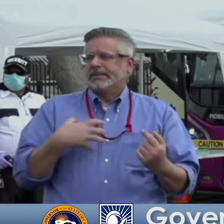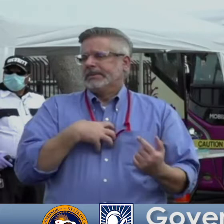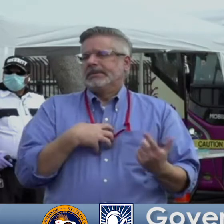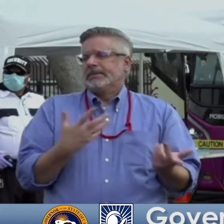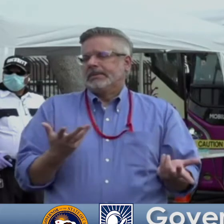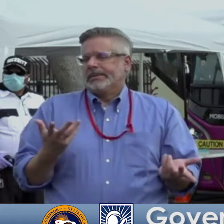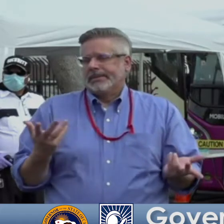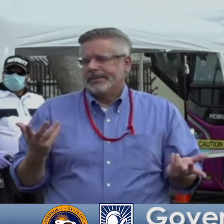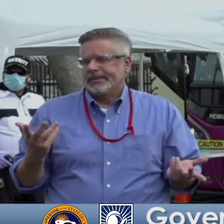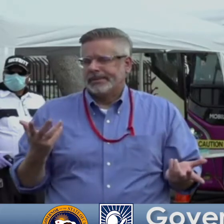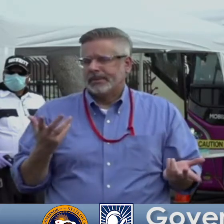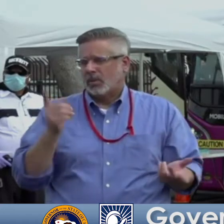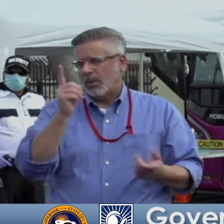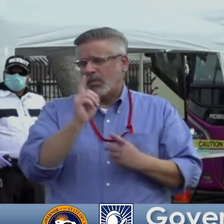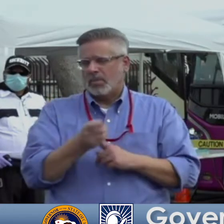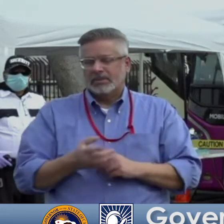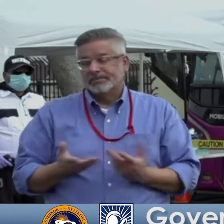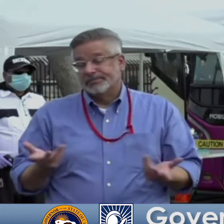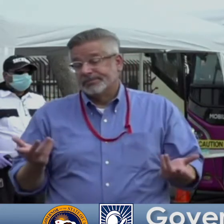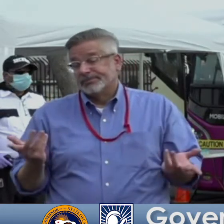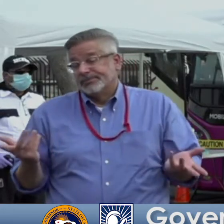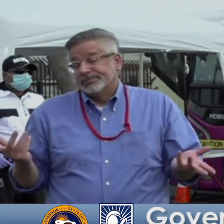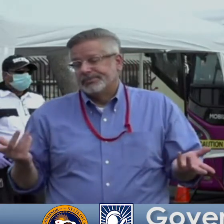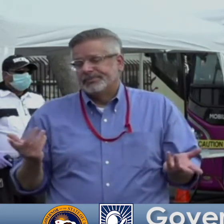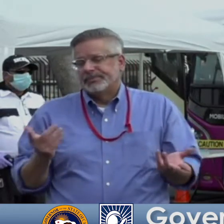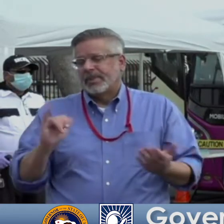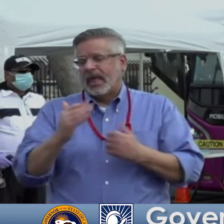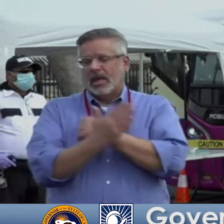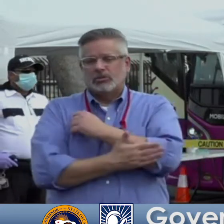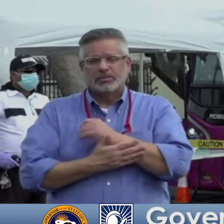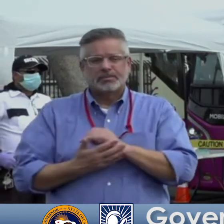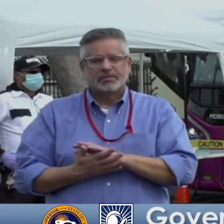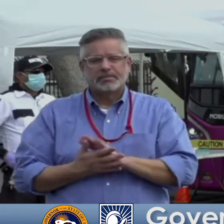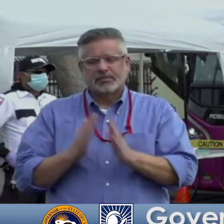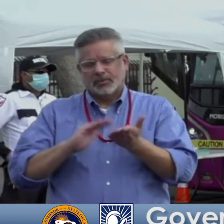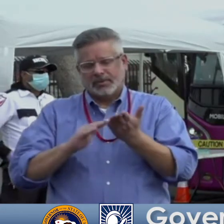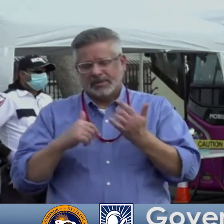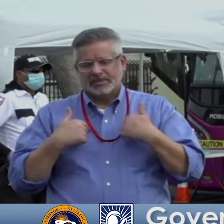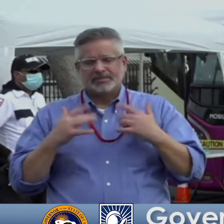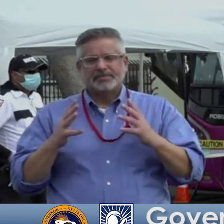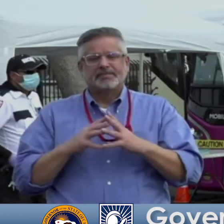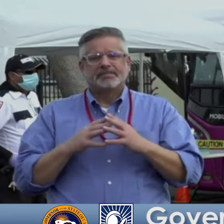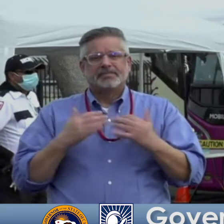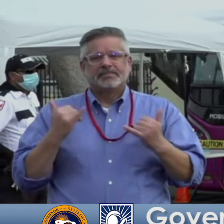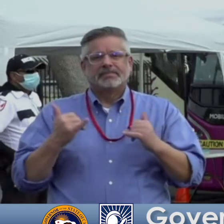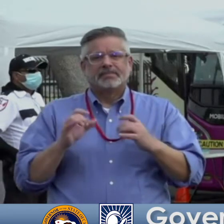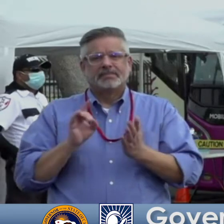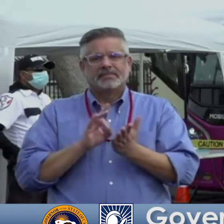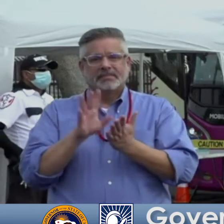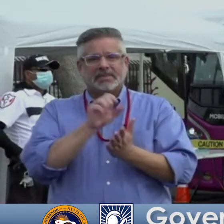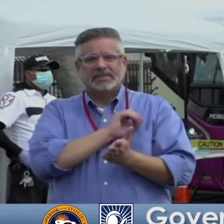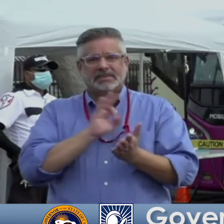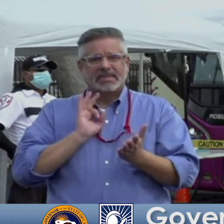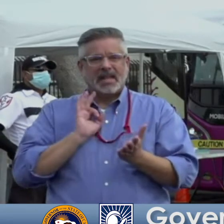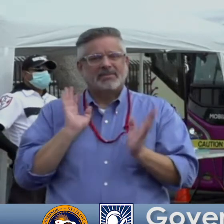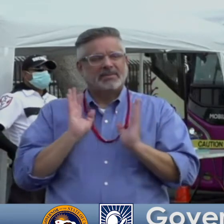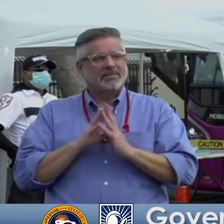a hell of a moment in this country. Forgive me, now I'm being kicked by my staff